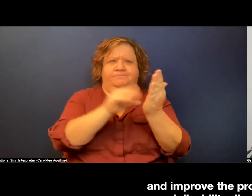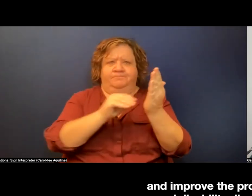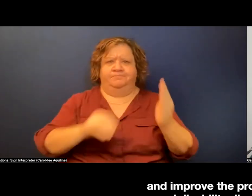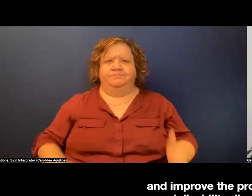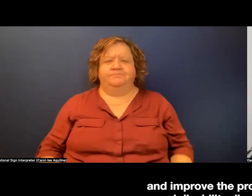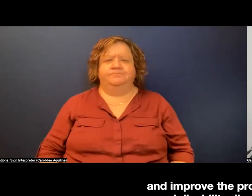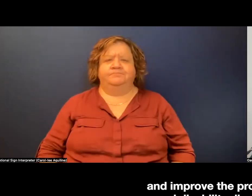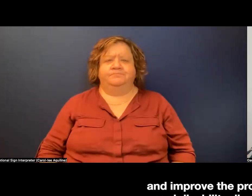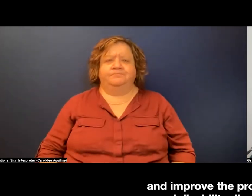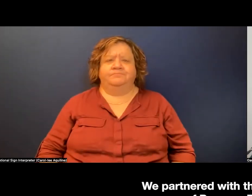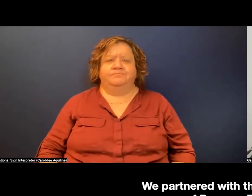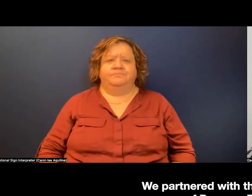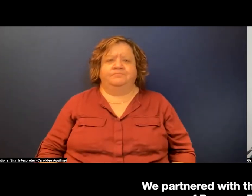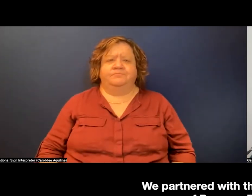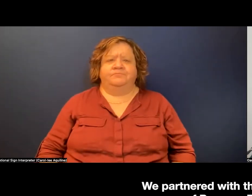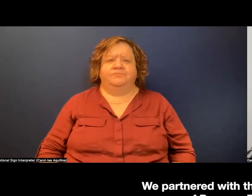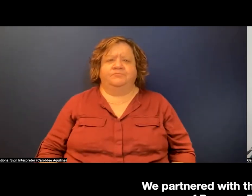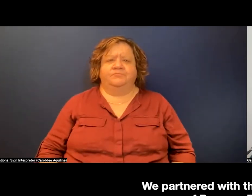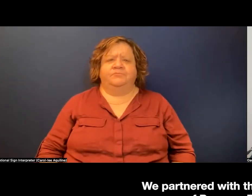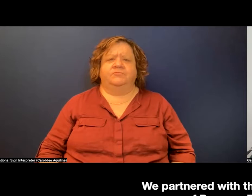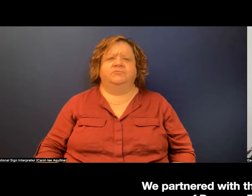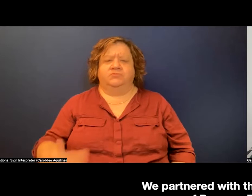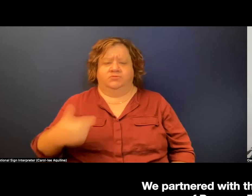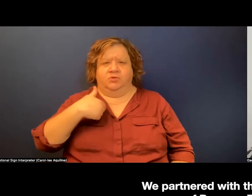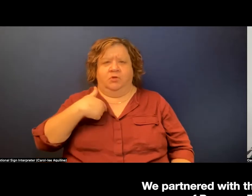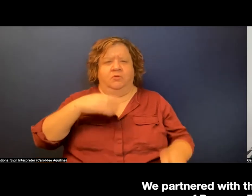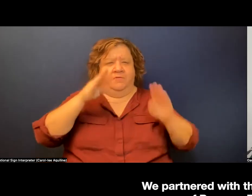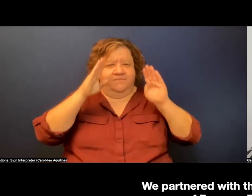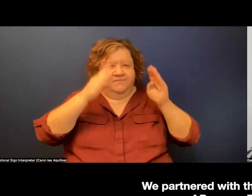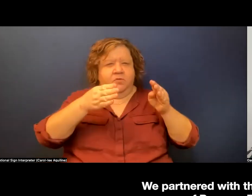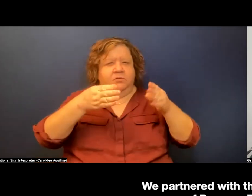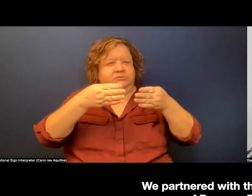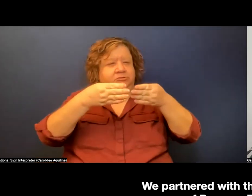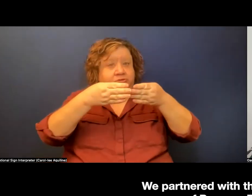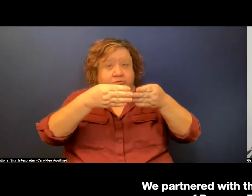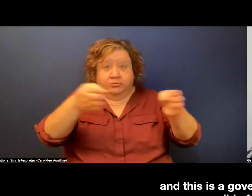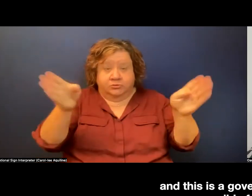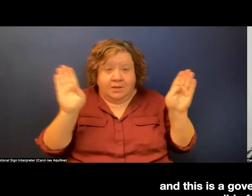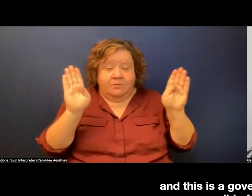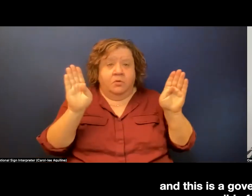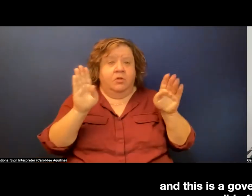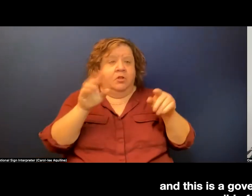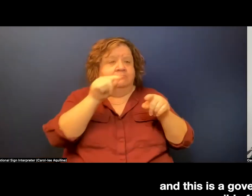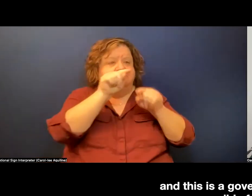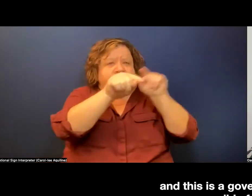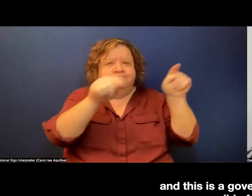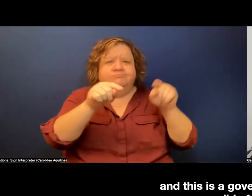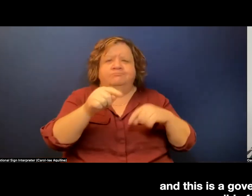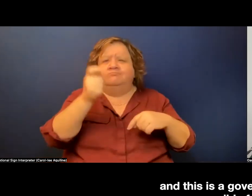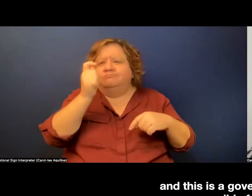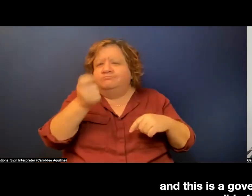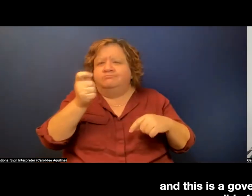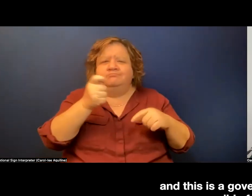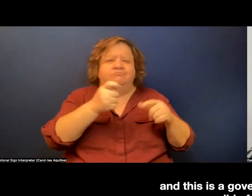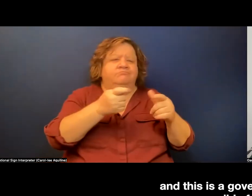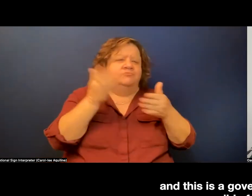and disabilities disaggregated data, we partnered with the National Council of Persons with Disabilities, and this is a